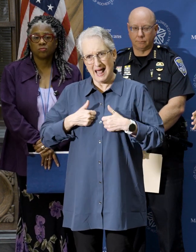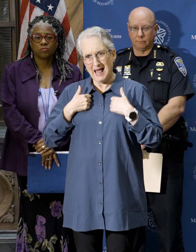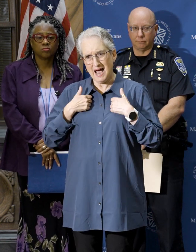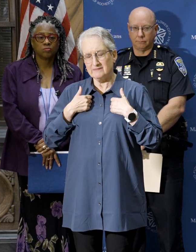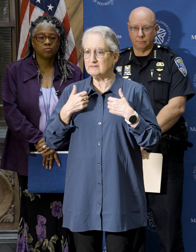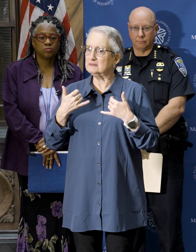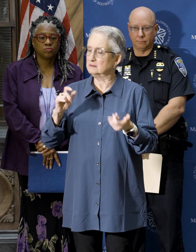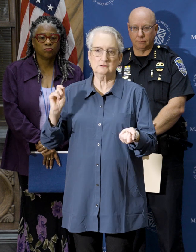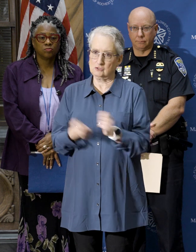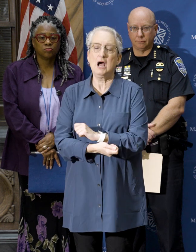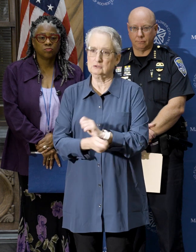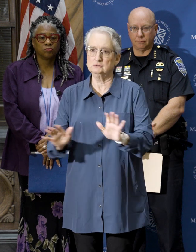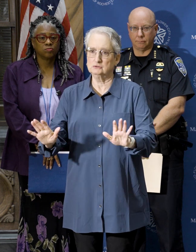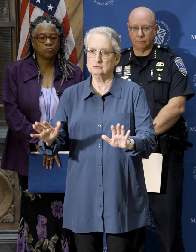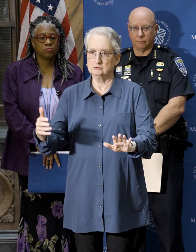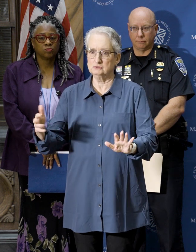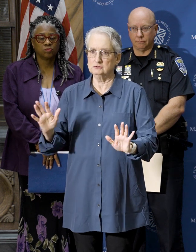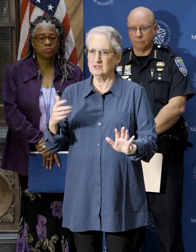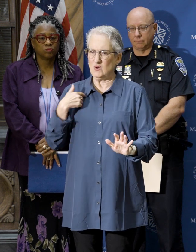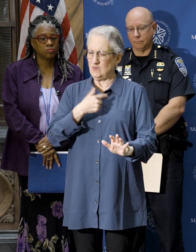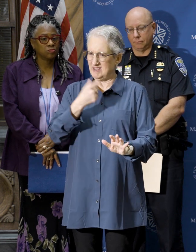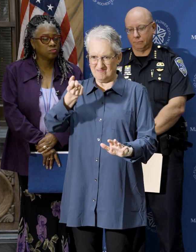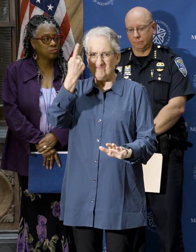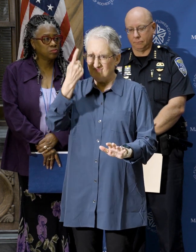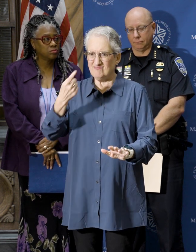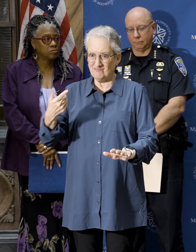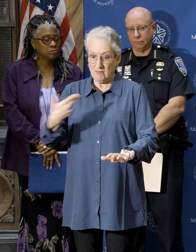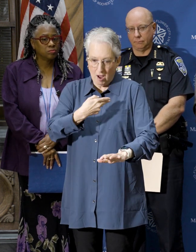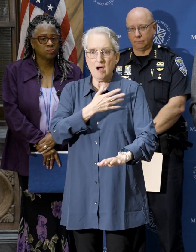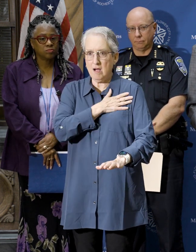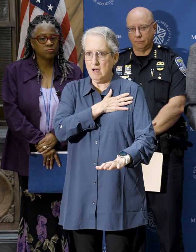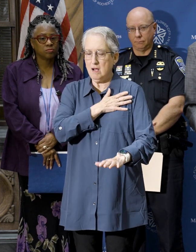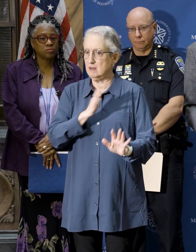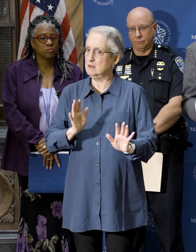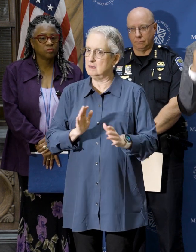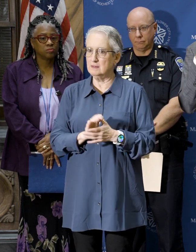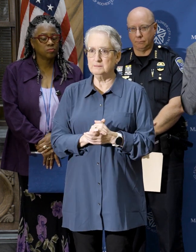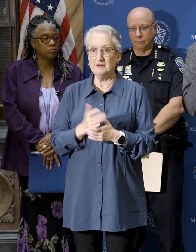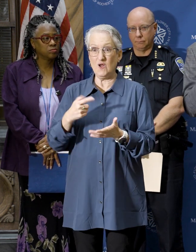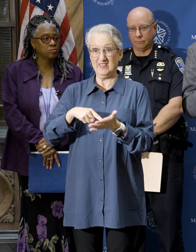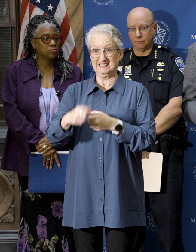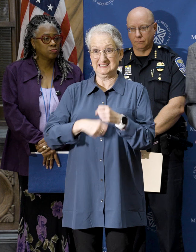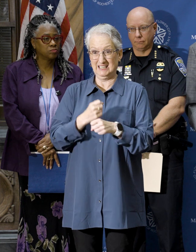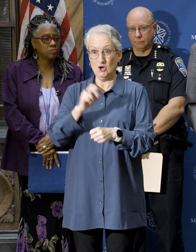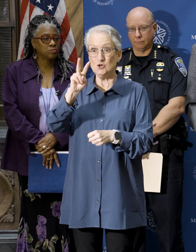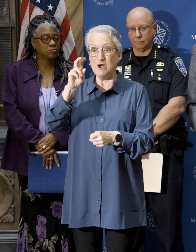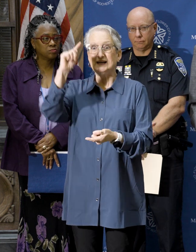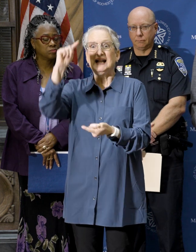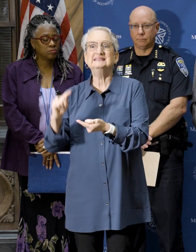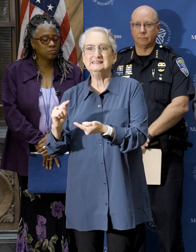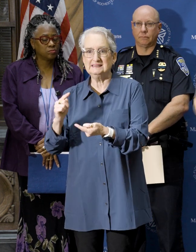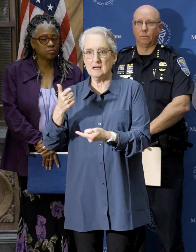results. So, but that less than 200 acts of violence that didn't happen, that helps stop the cycle